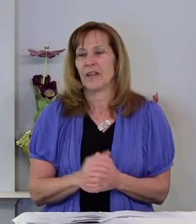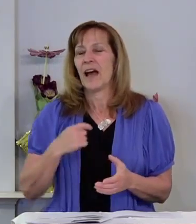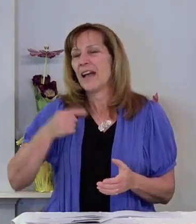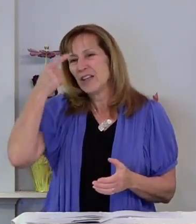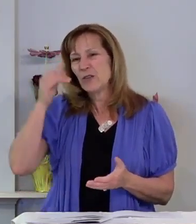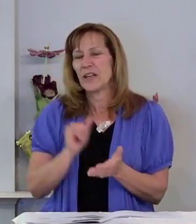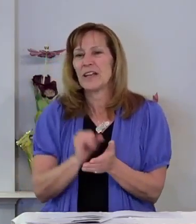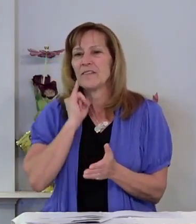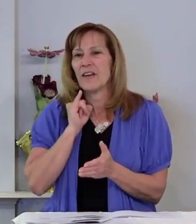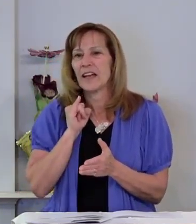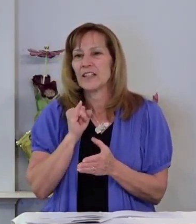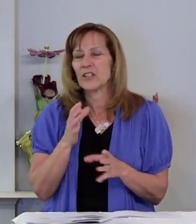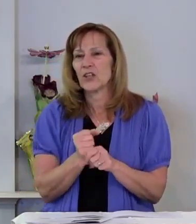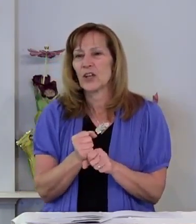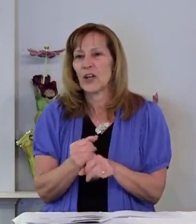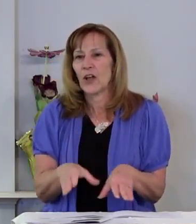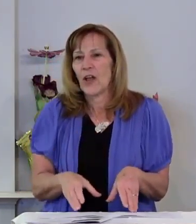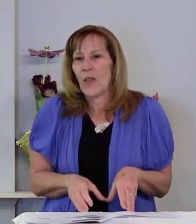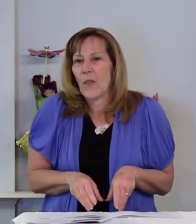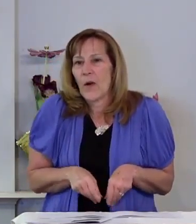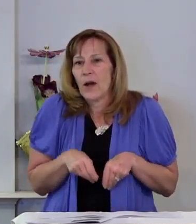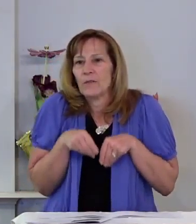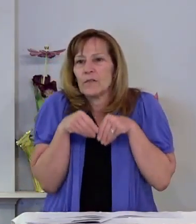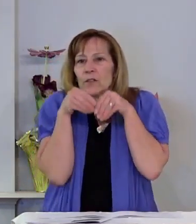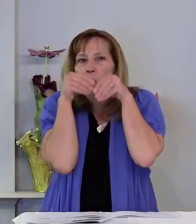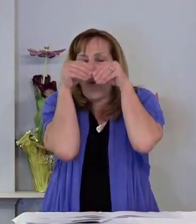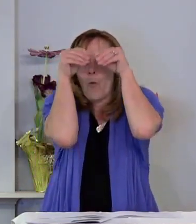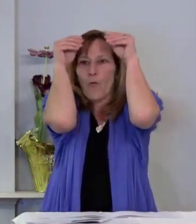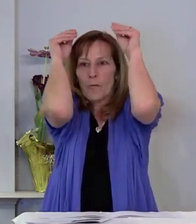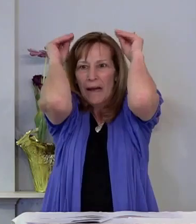I knew that if I pulled the covers over my head,